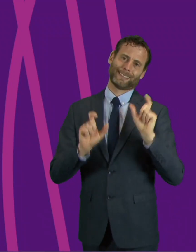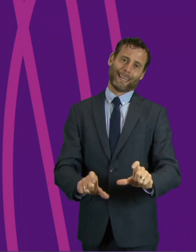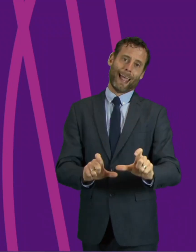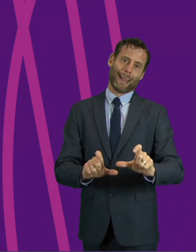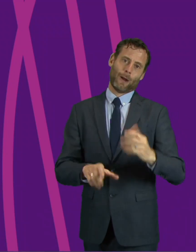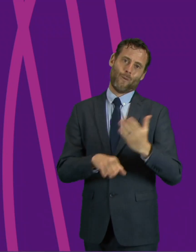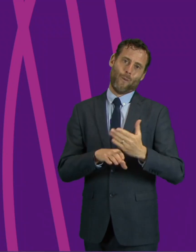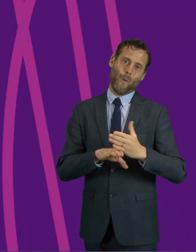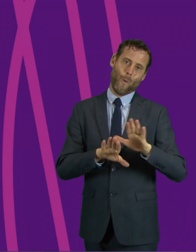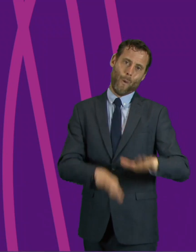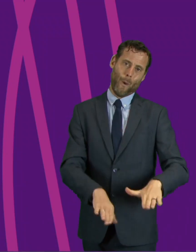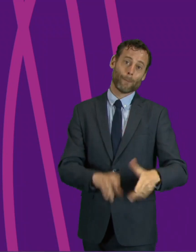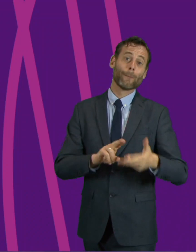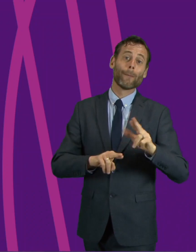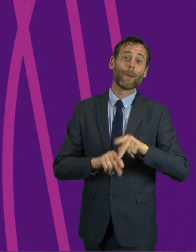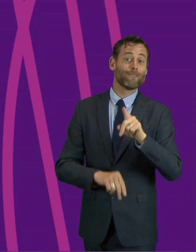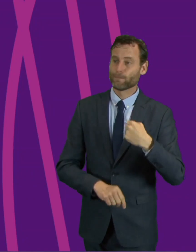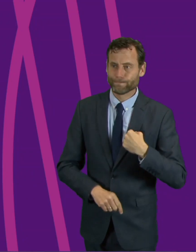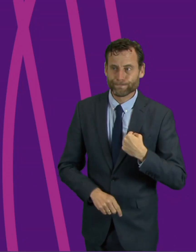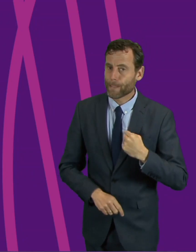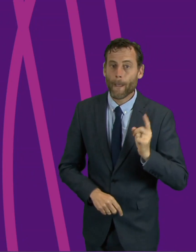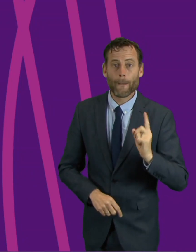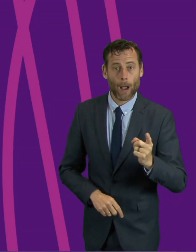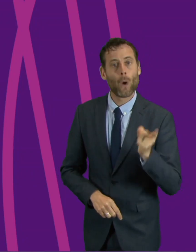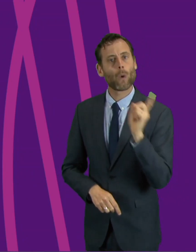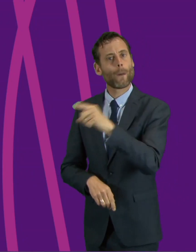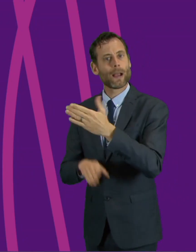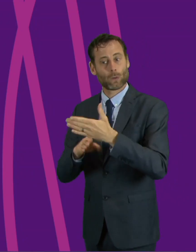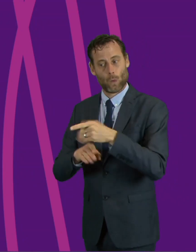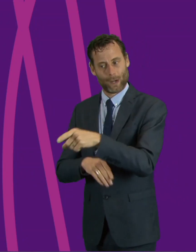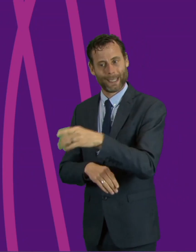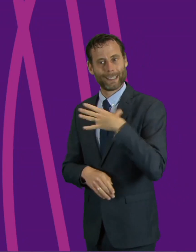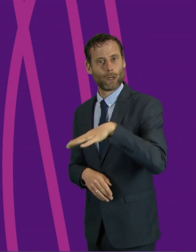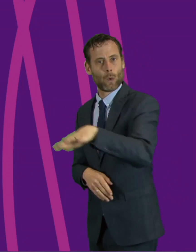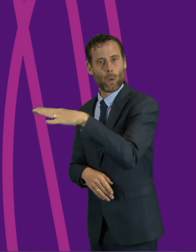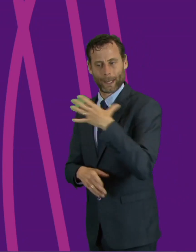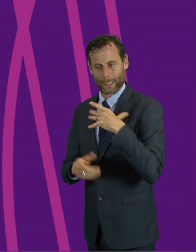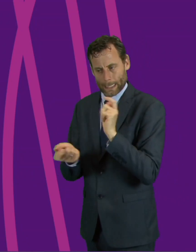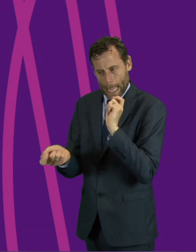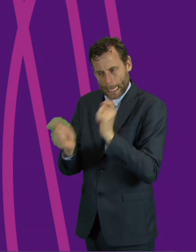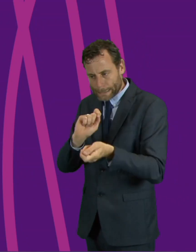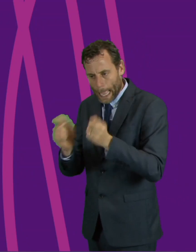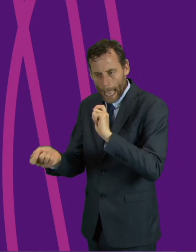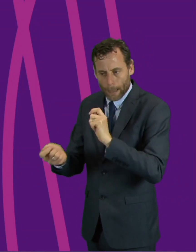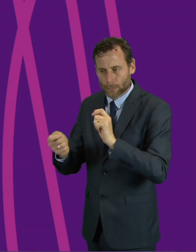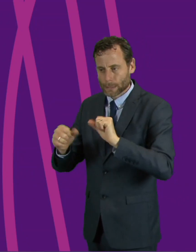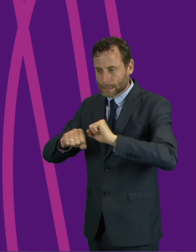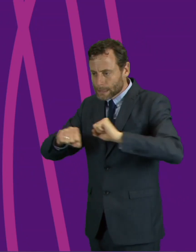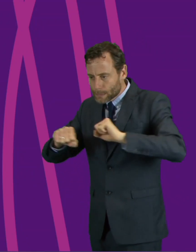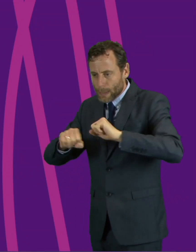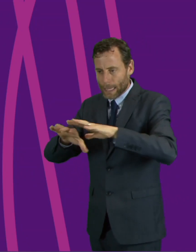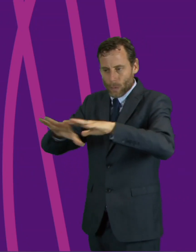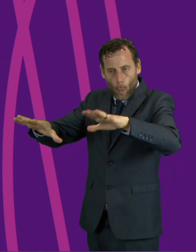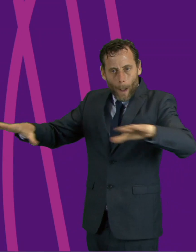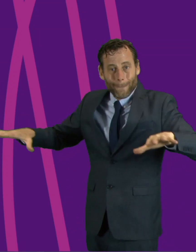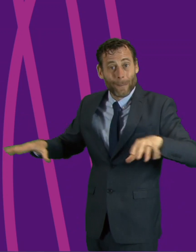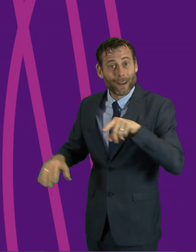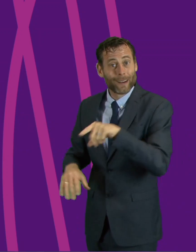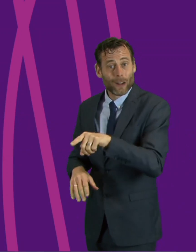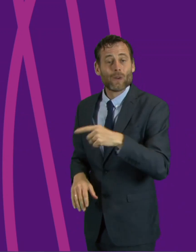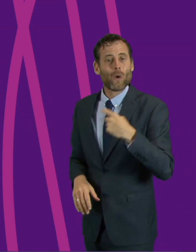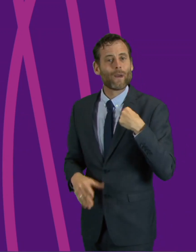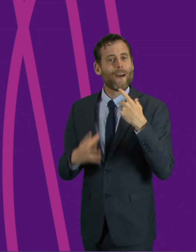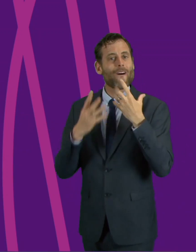will be adaptations and redesign of workplaces required, and that's why we are talking to businesses, economic